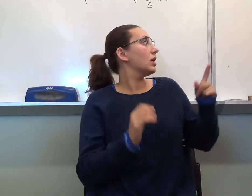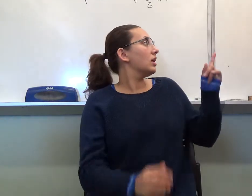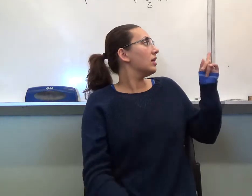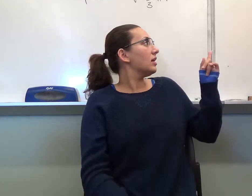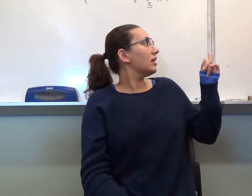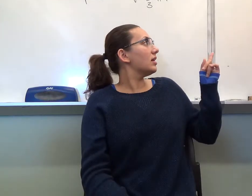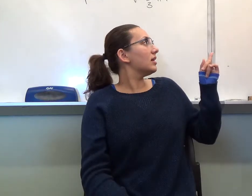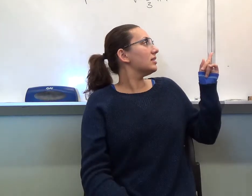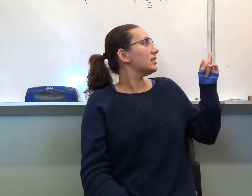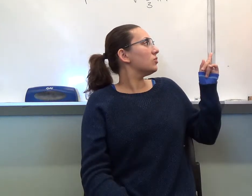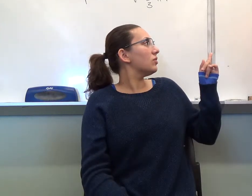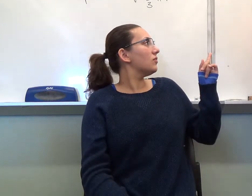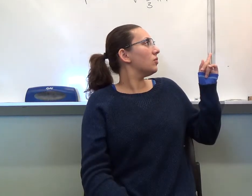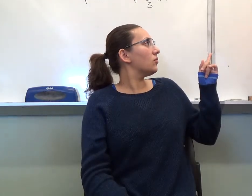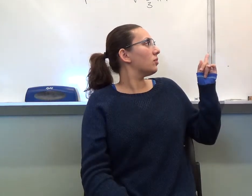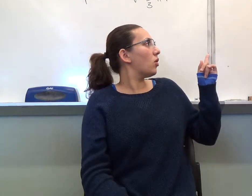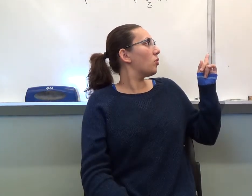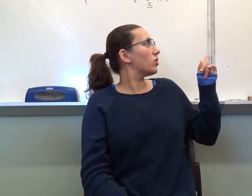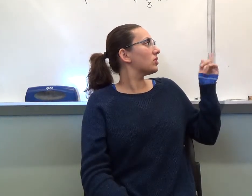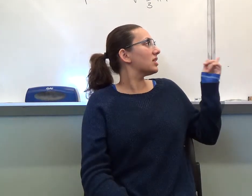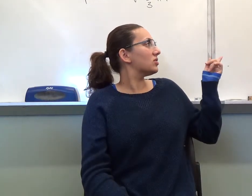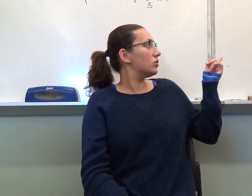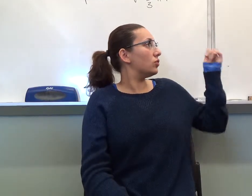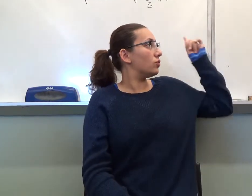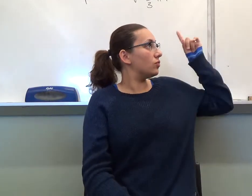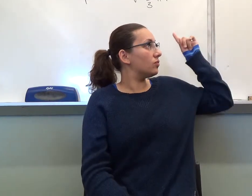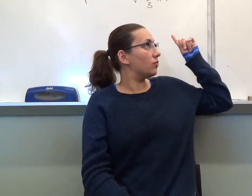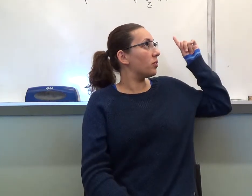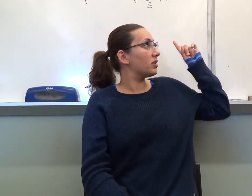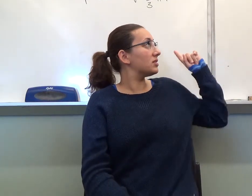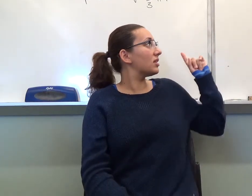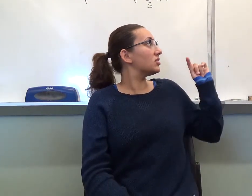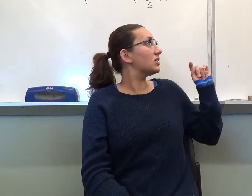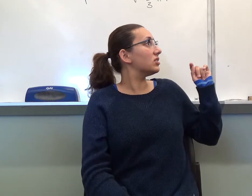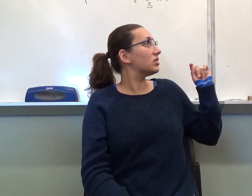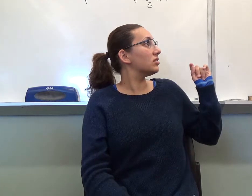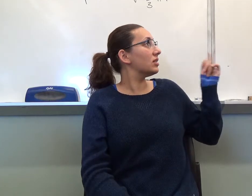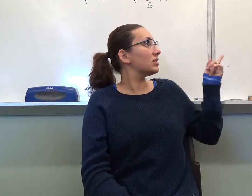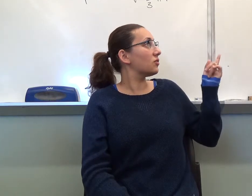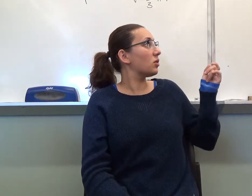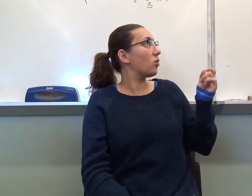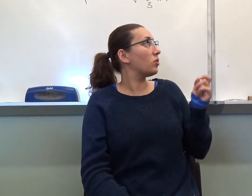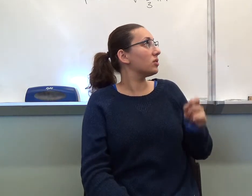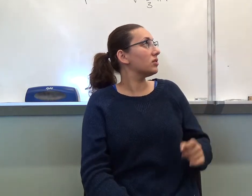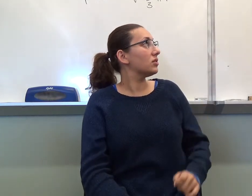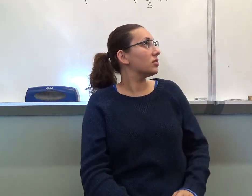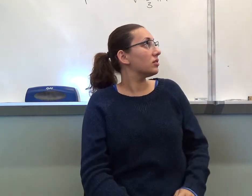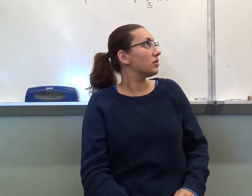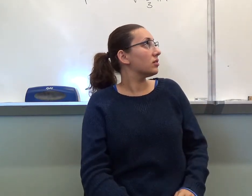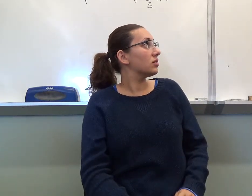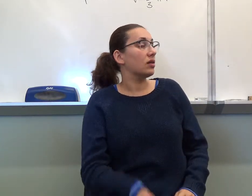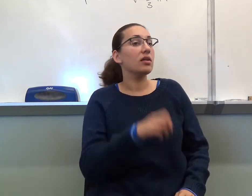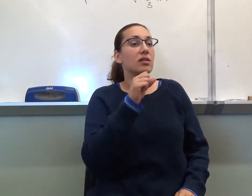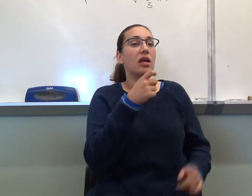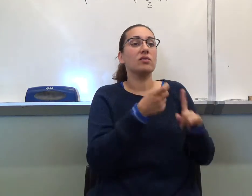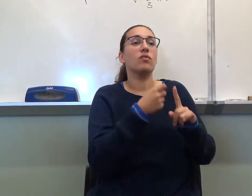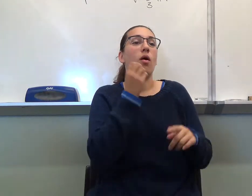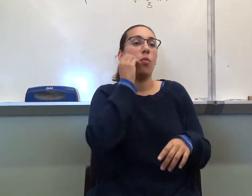exponent of 3. Is this review from the homework, or is this new formulas that you're teaching? Is this from the homework? This is a homework, yeah. This is